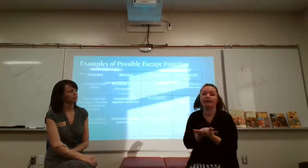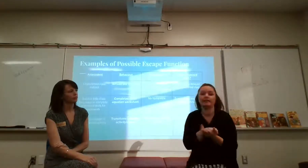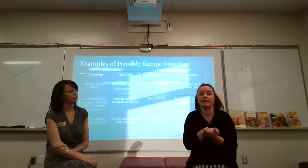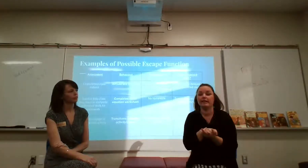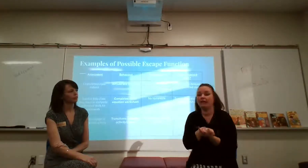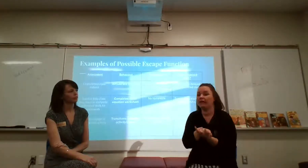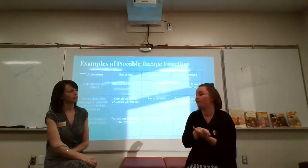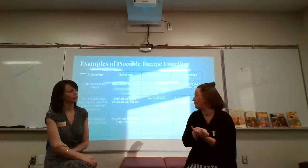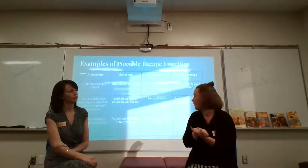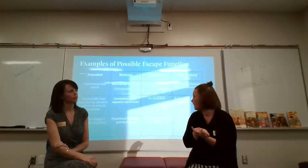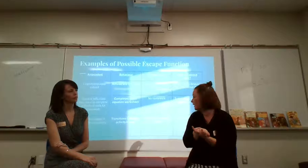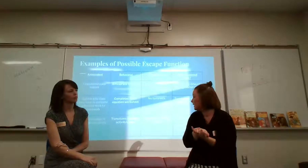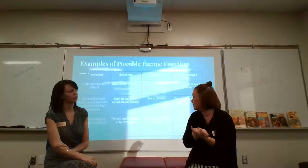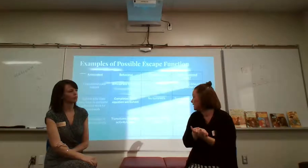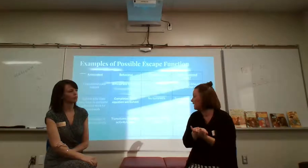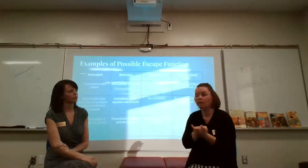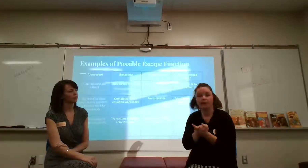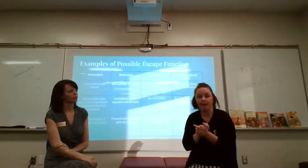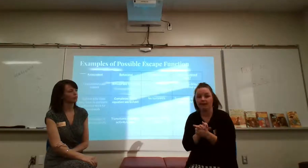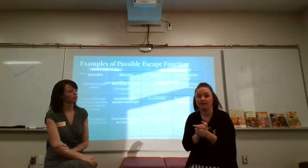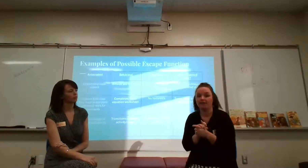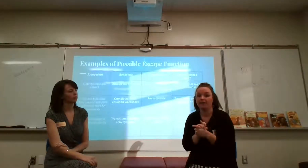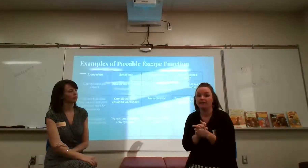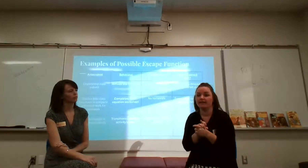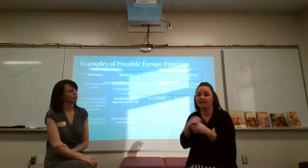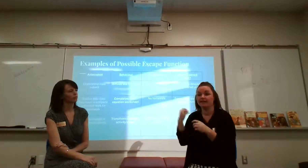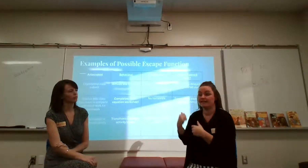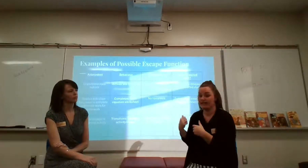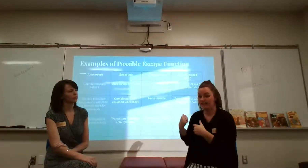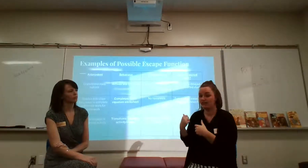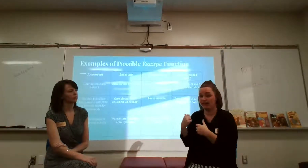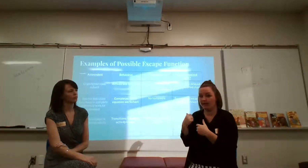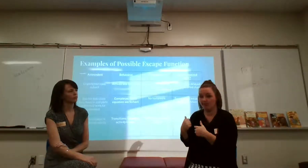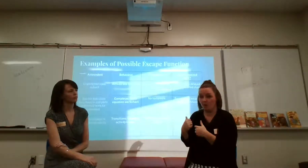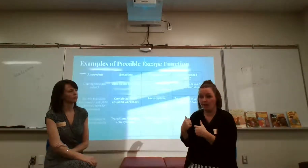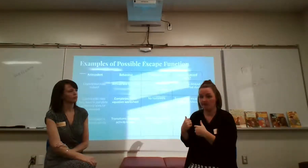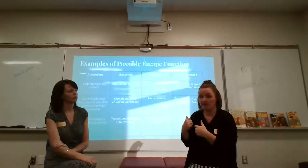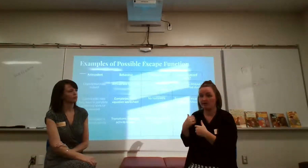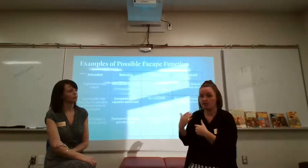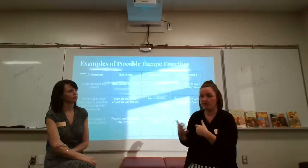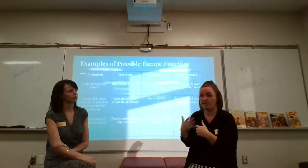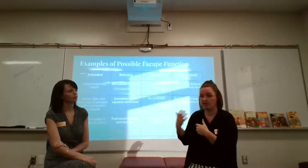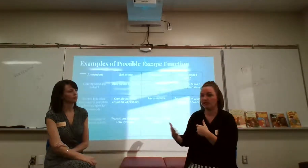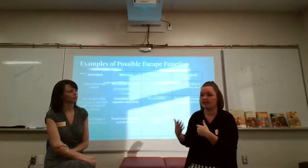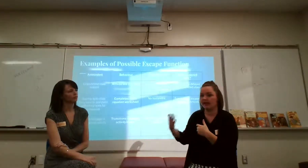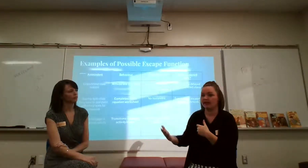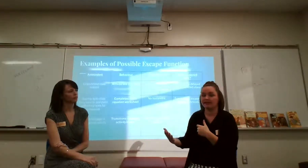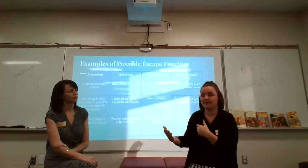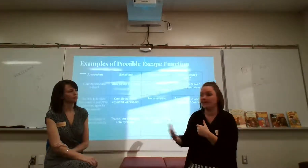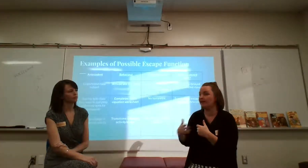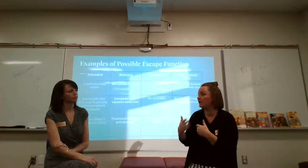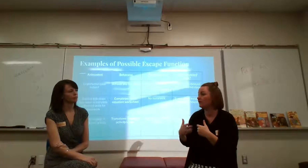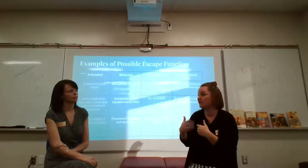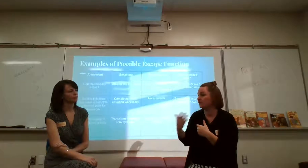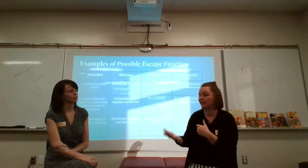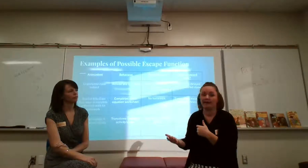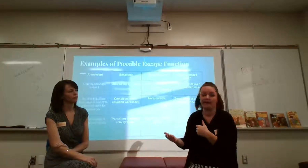And if there is any problem behavior there, they can successfully avoid transitioning to that activity. Even if it's a delay